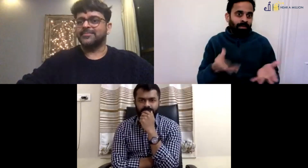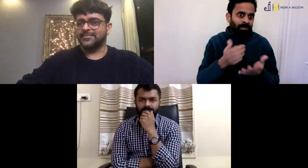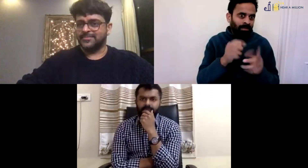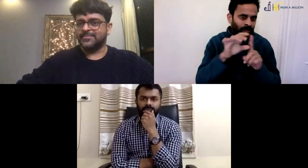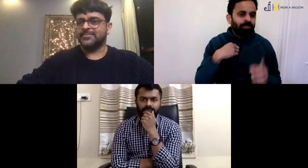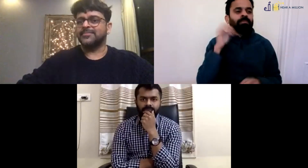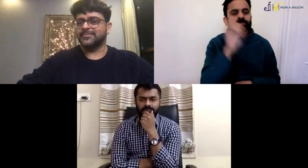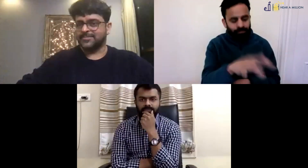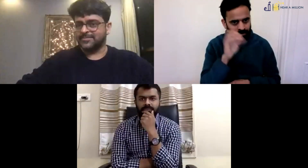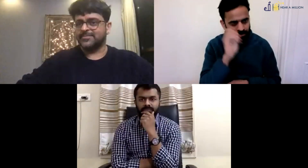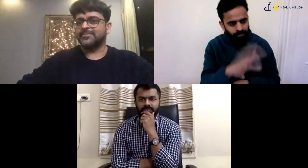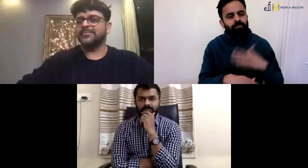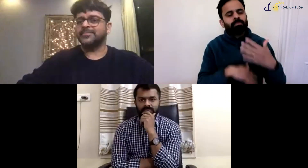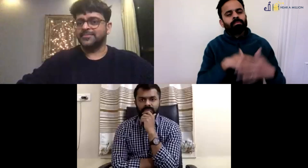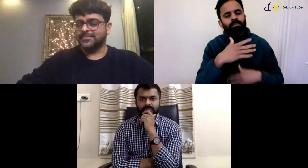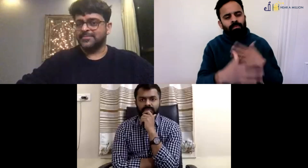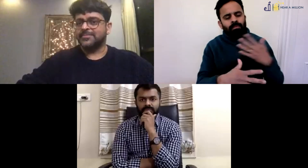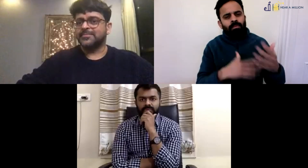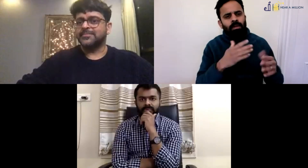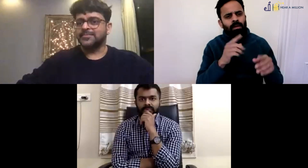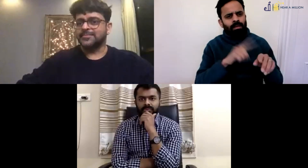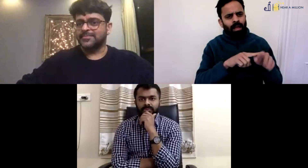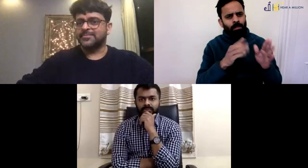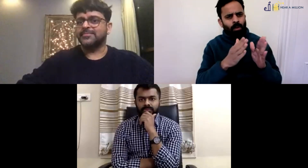worlds, better than nothing. And